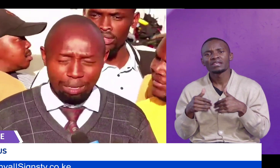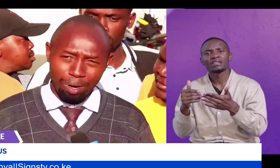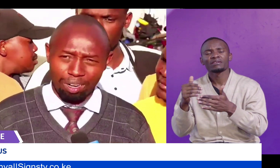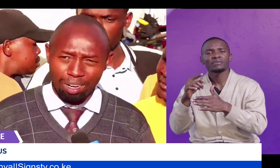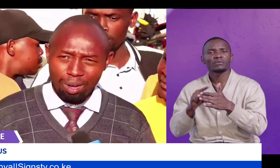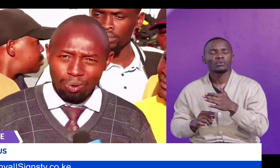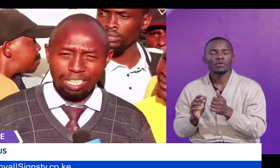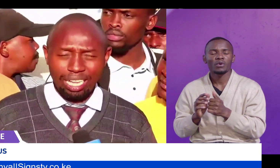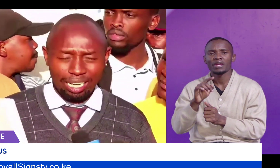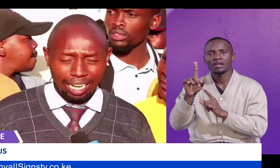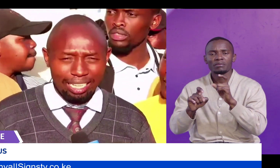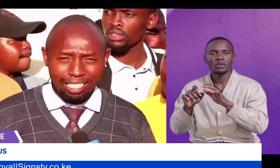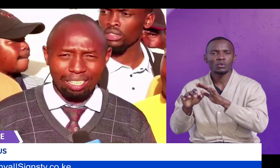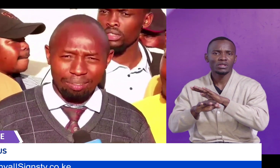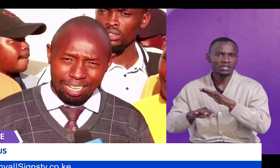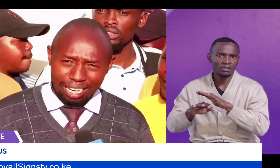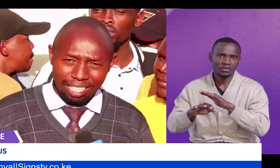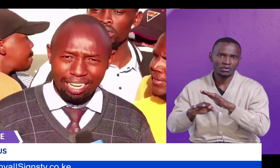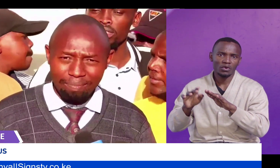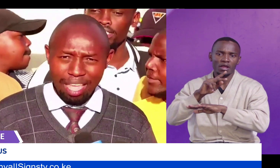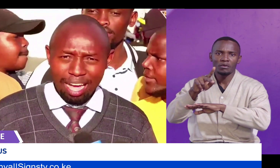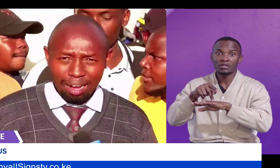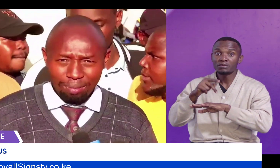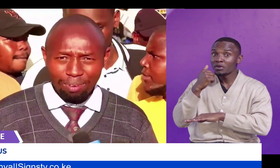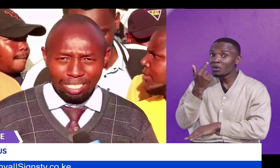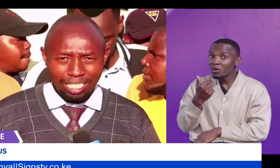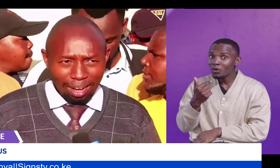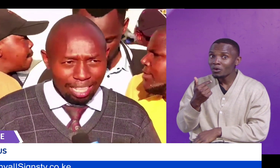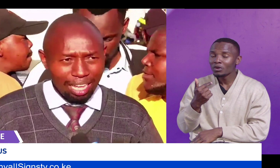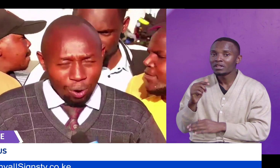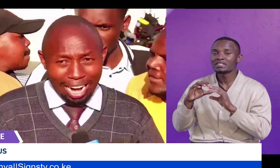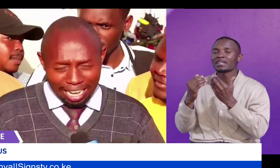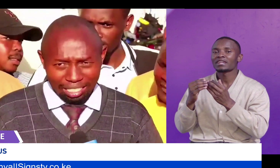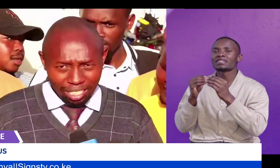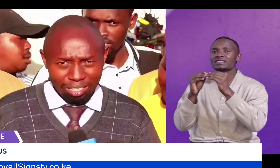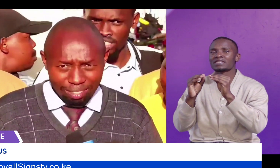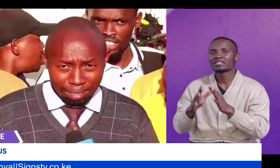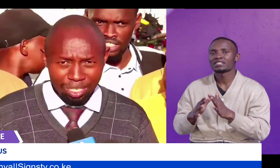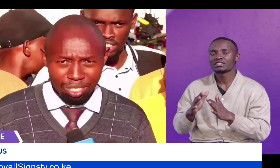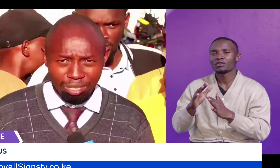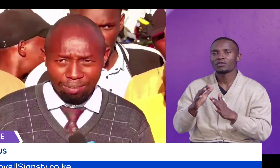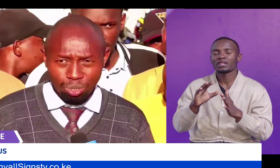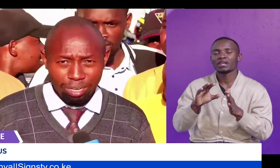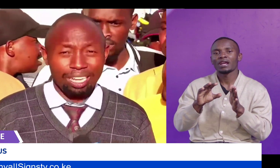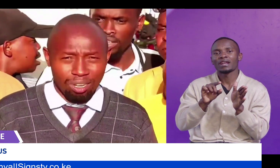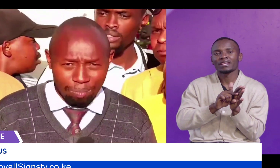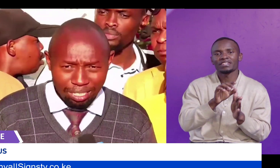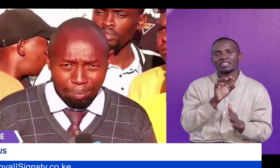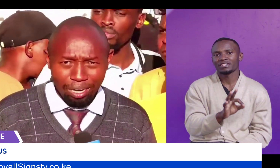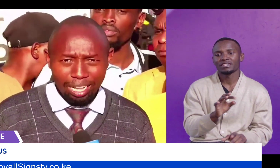principal who is the class teacher of grade 3 and of course is now the one in charge of the administration of the school? There is no principal, there